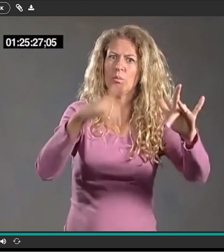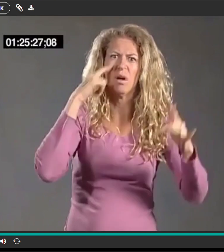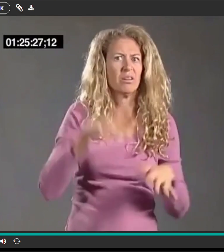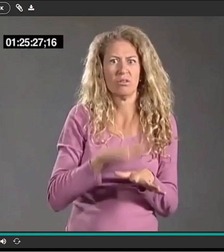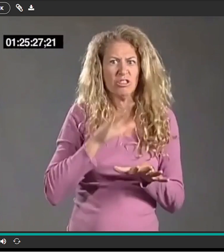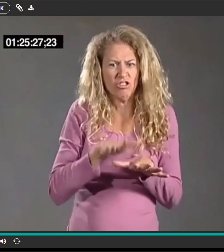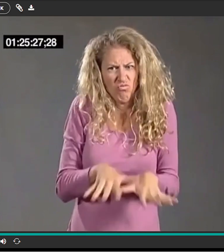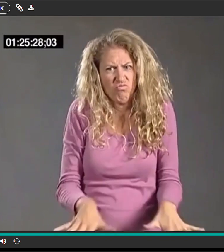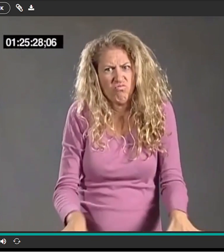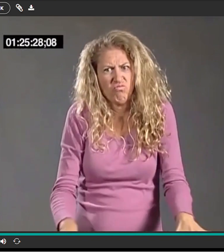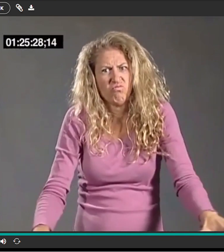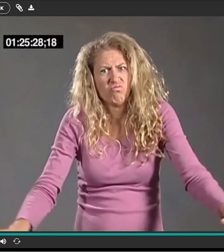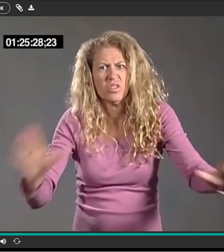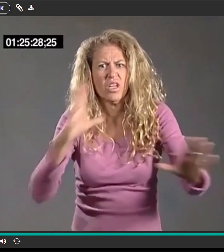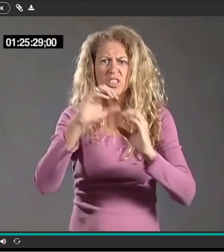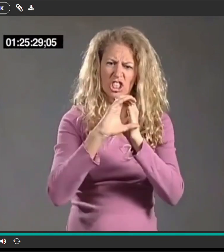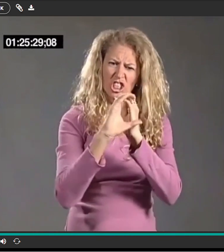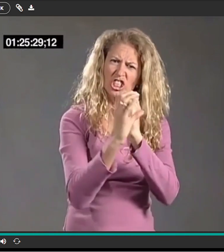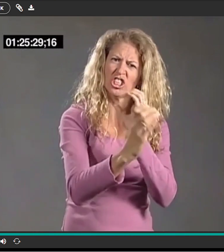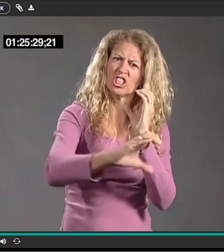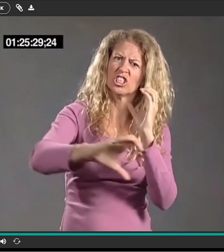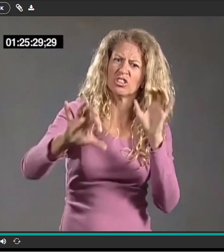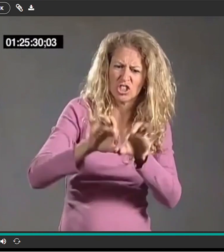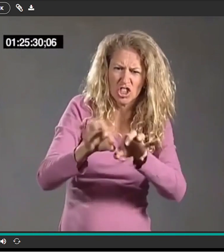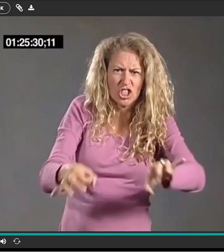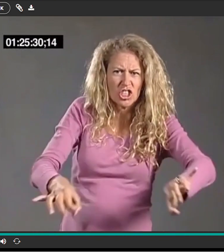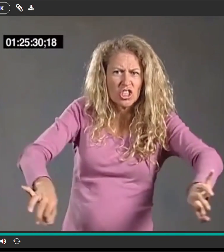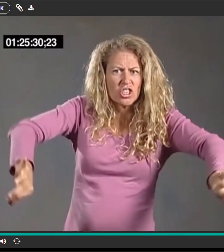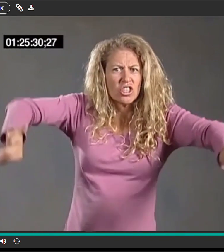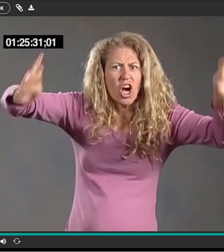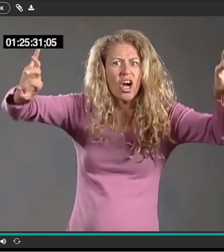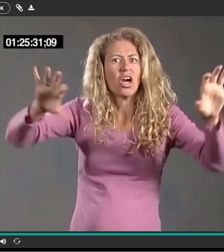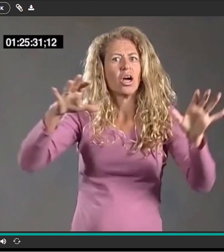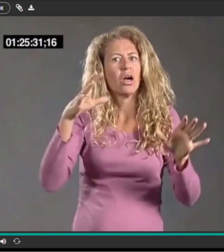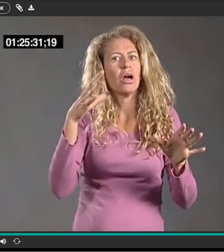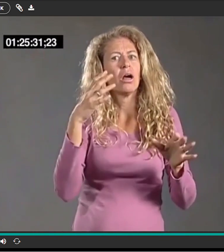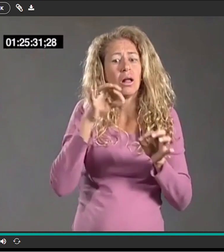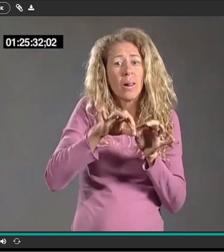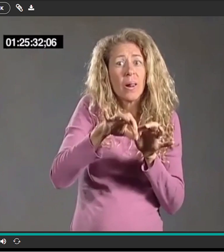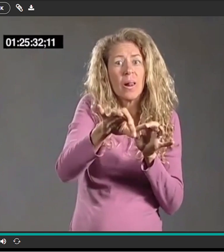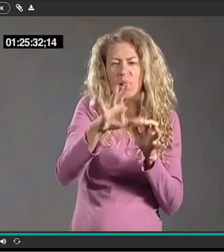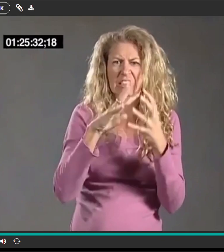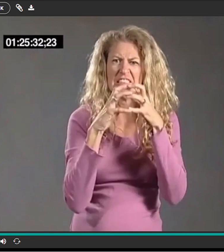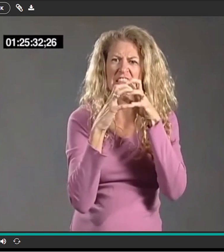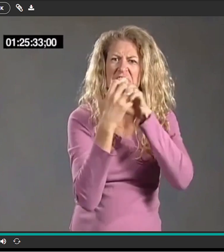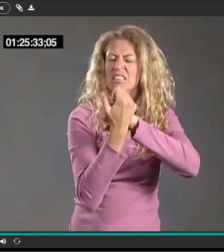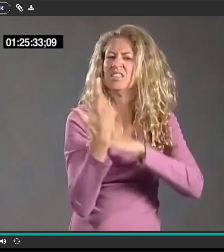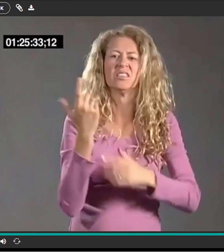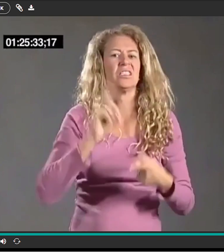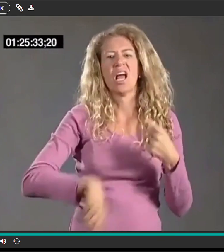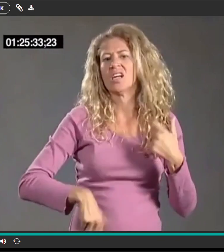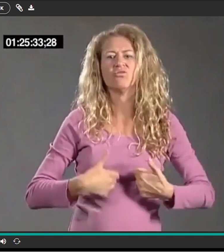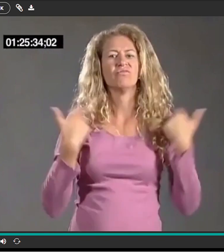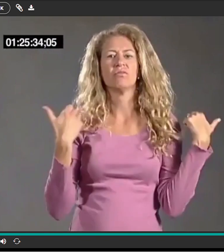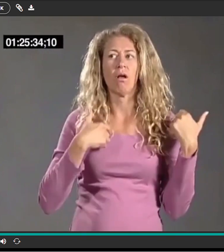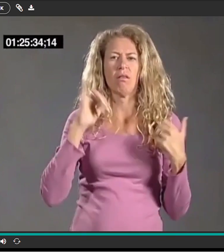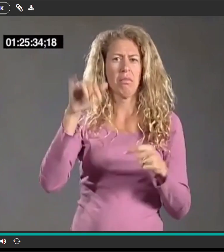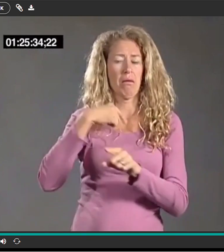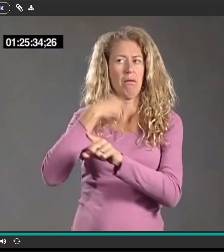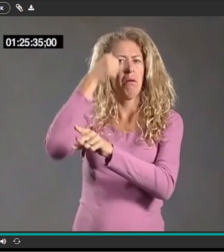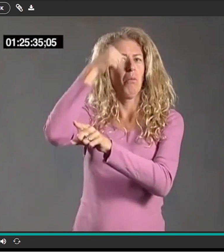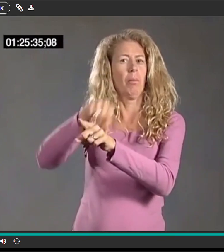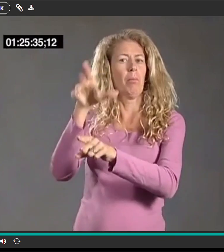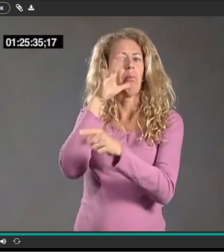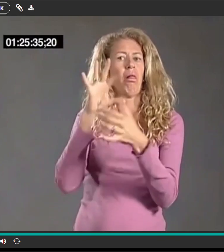grow so much squash. So you have to space them out really well. Otherwise, they're going to sort of overtake your garden and